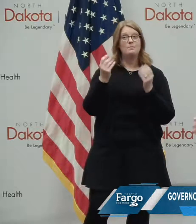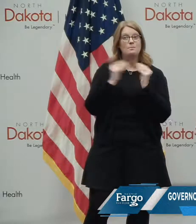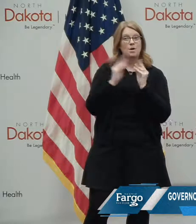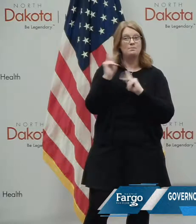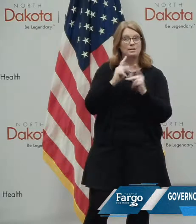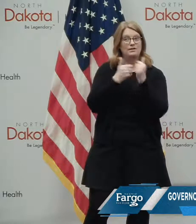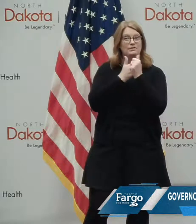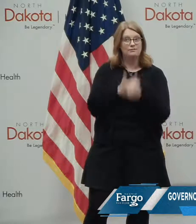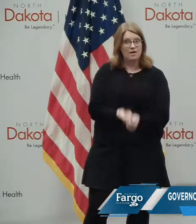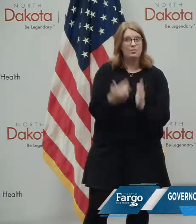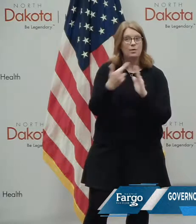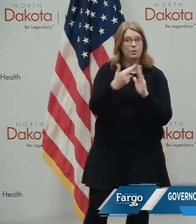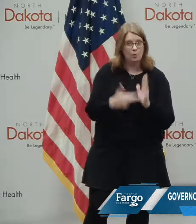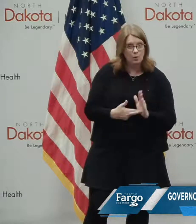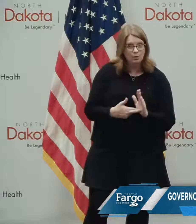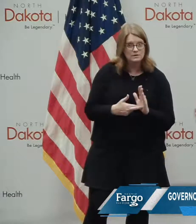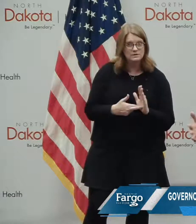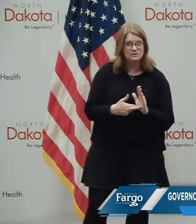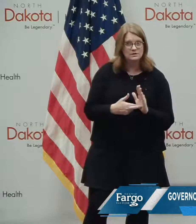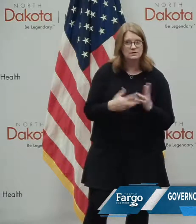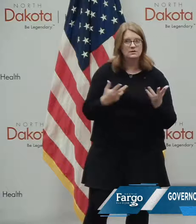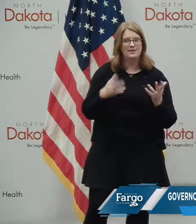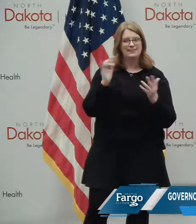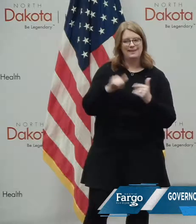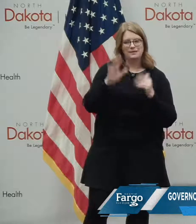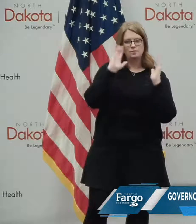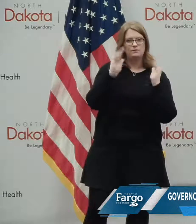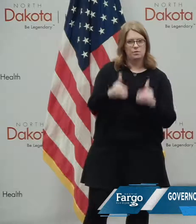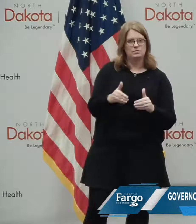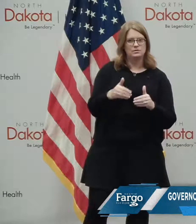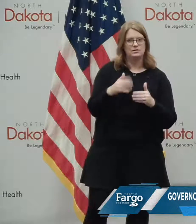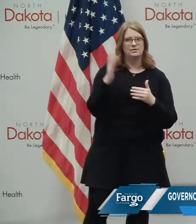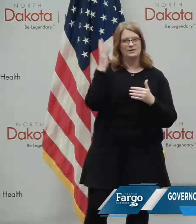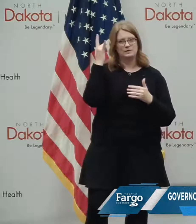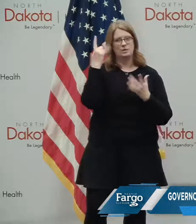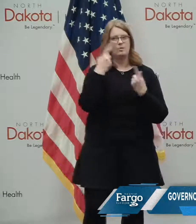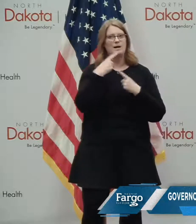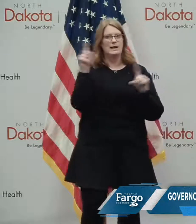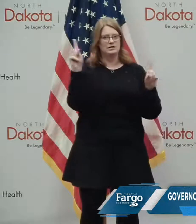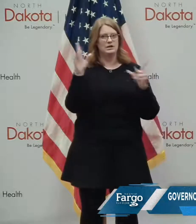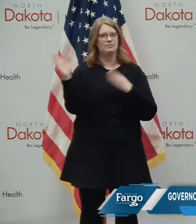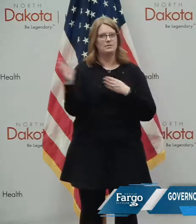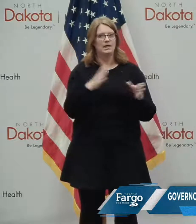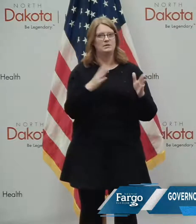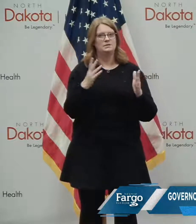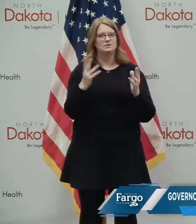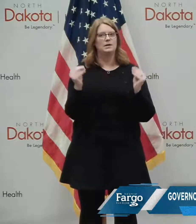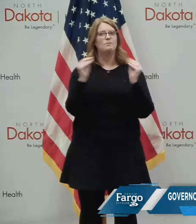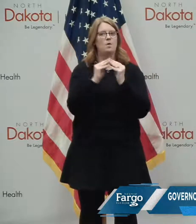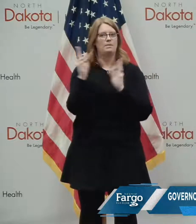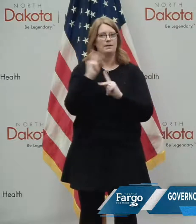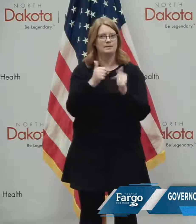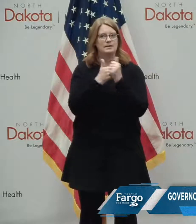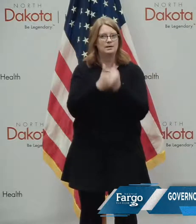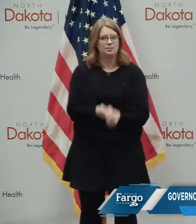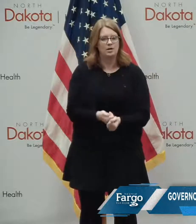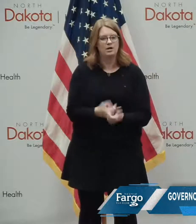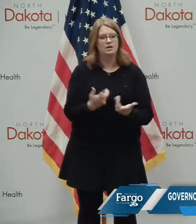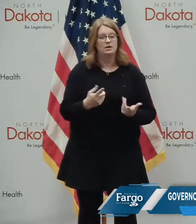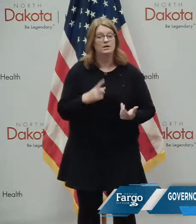increased compliance? Then that's what we're focusing on. That's what we're announcing today, is a plan to get increased compliance. So I'm